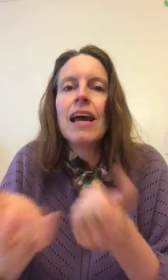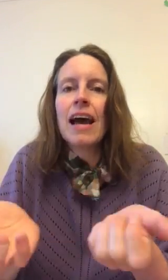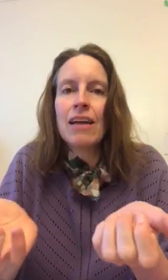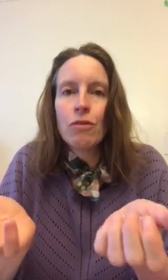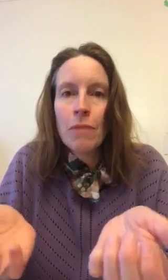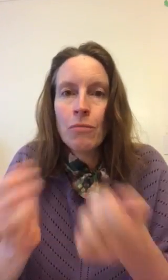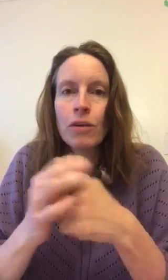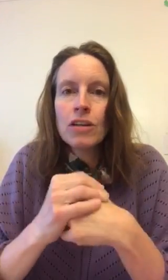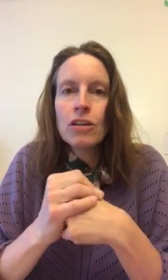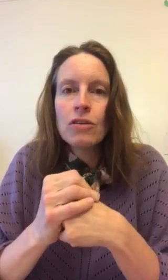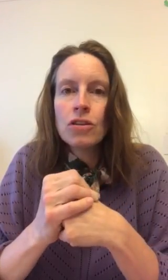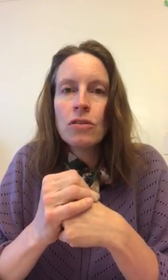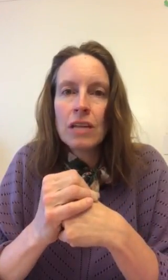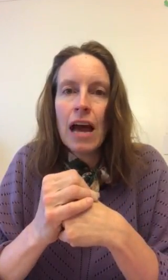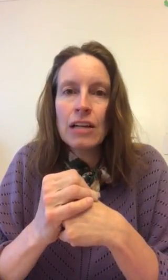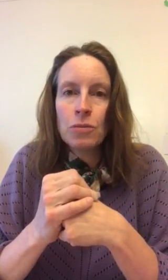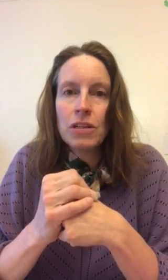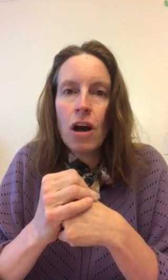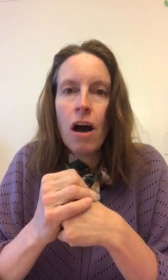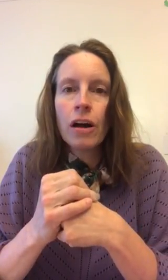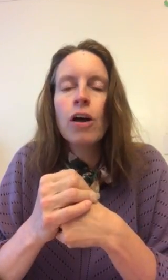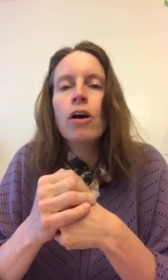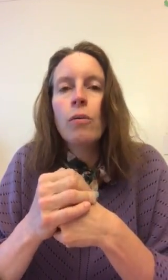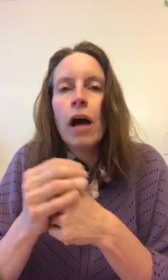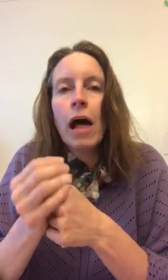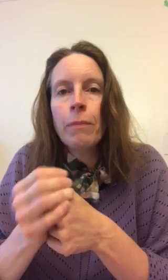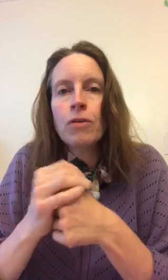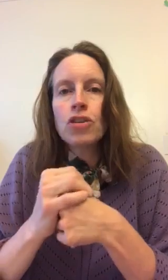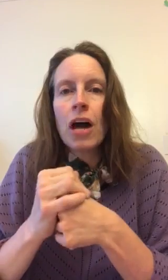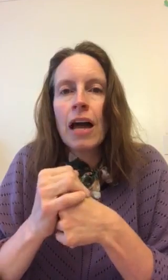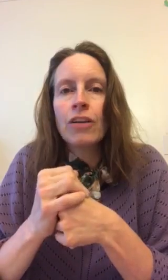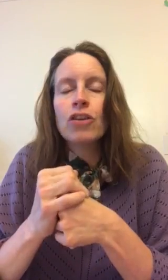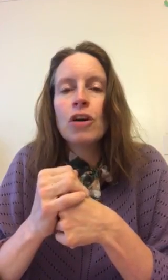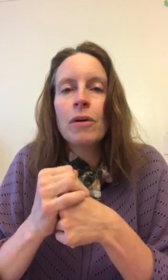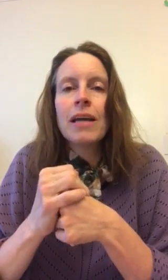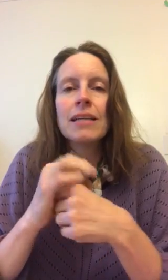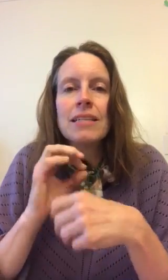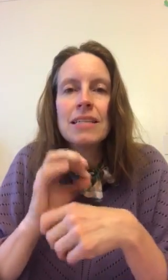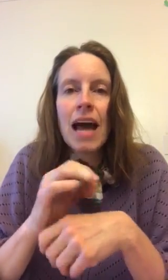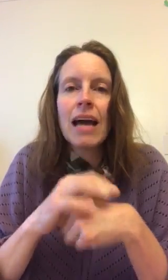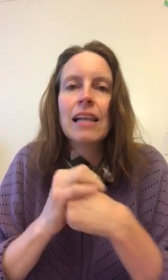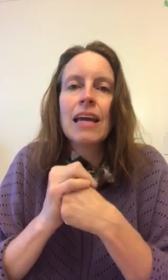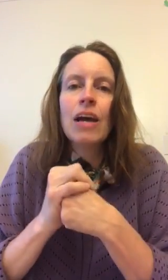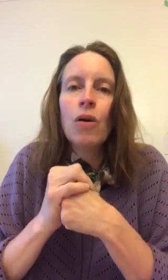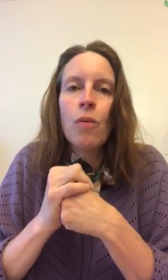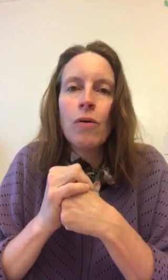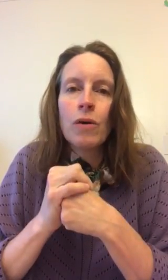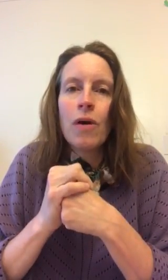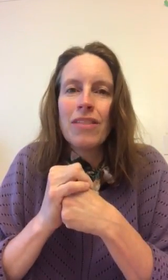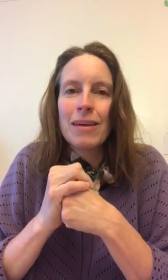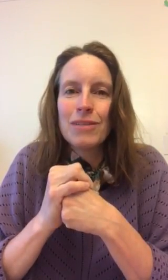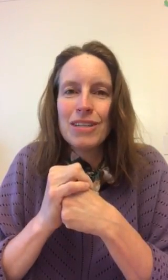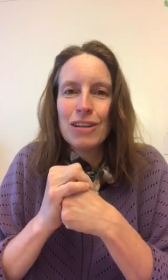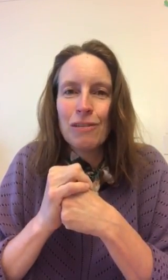And remembering to use those as we talk will help your child know exactly what we want them to do.